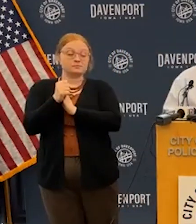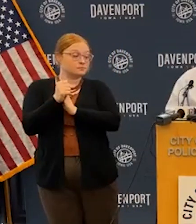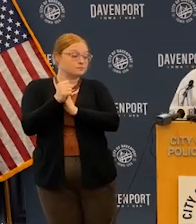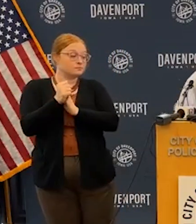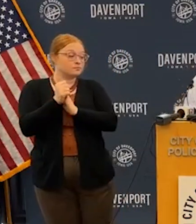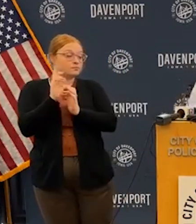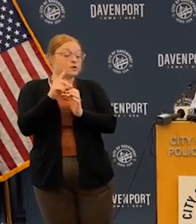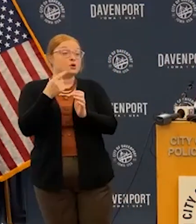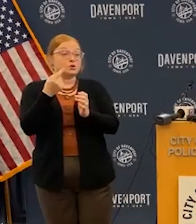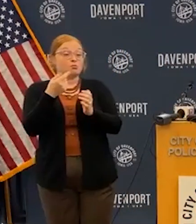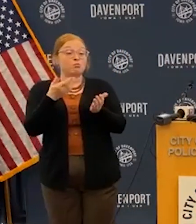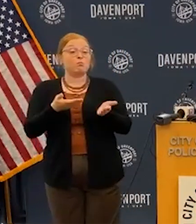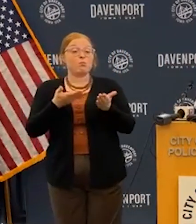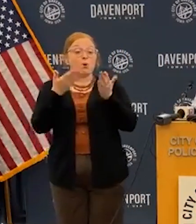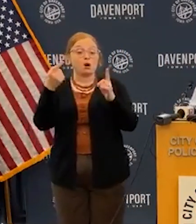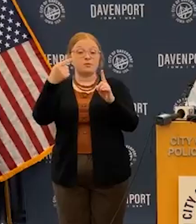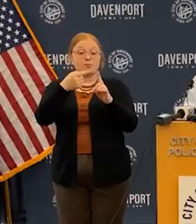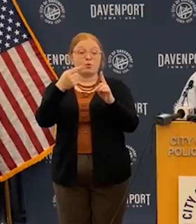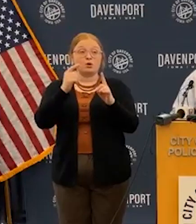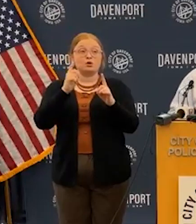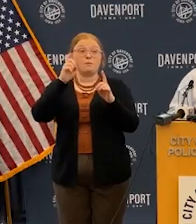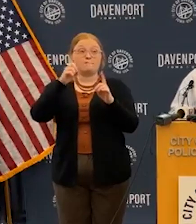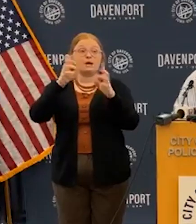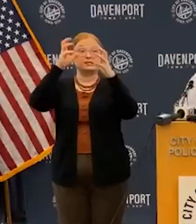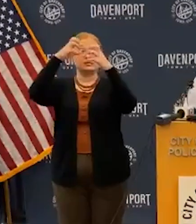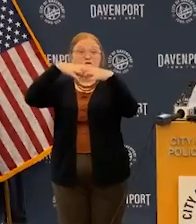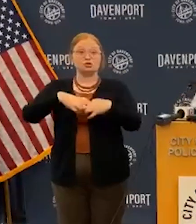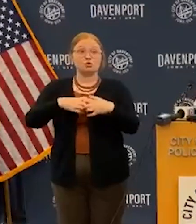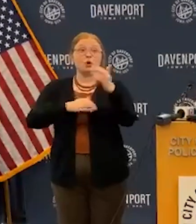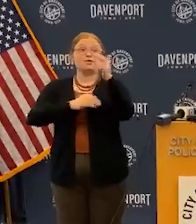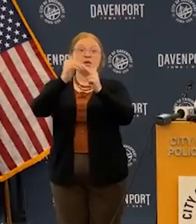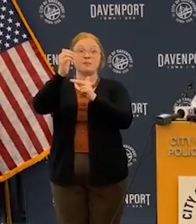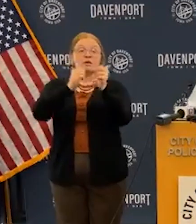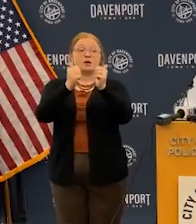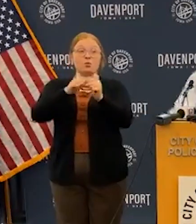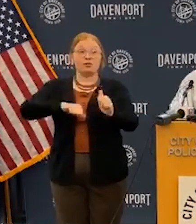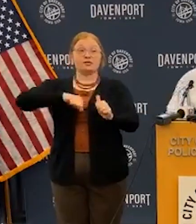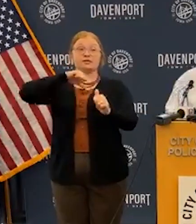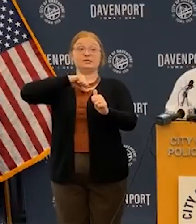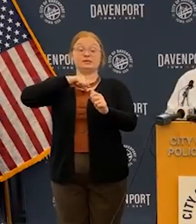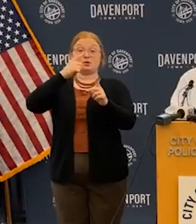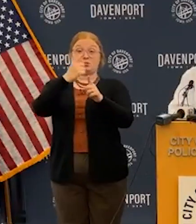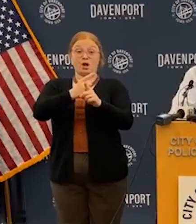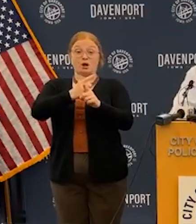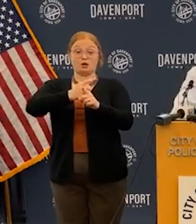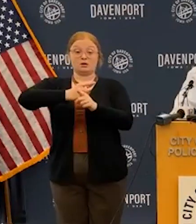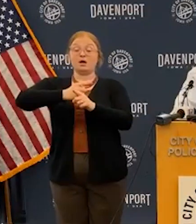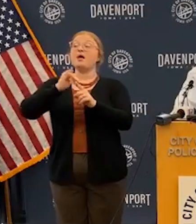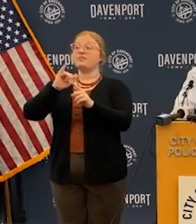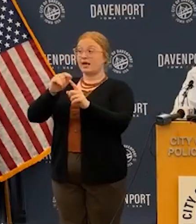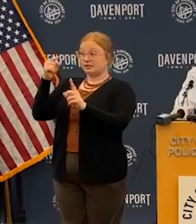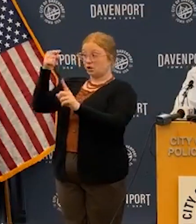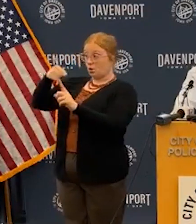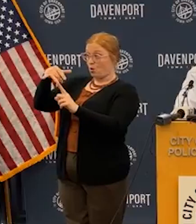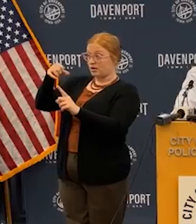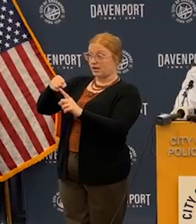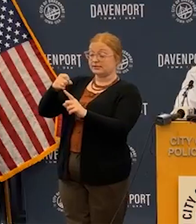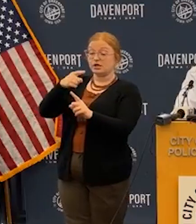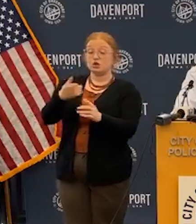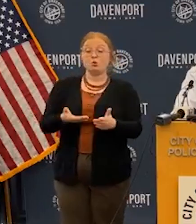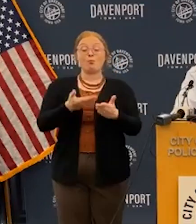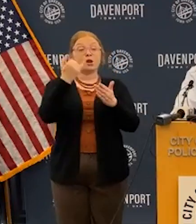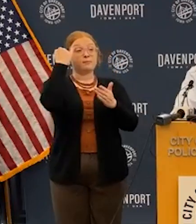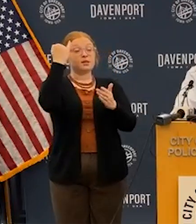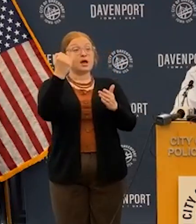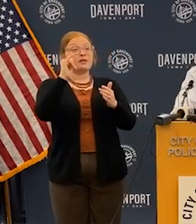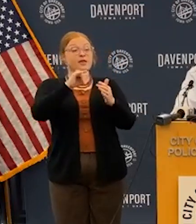That's our intent. You mentioned that this could be the final resting place for some people. When you say that, does that mean that after the building is torn down, there will not